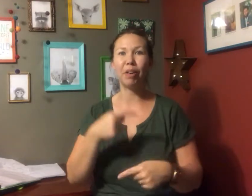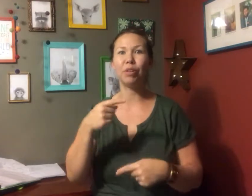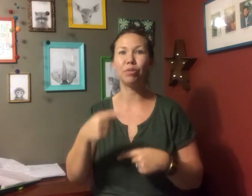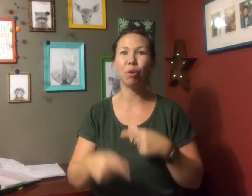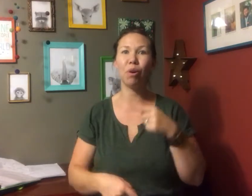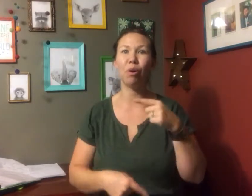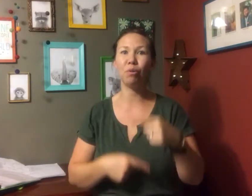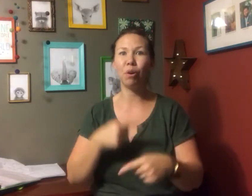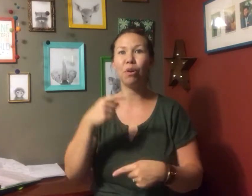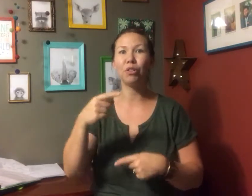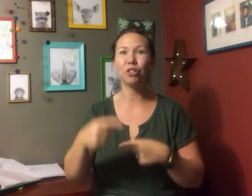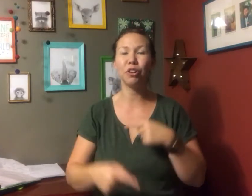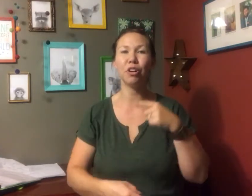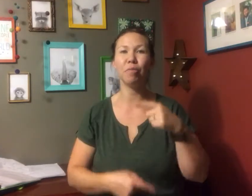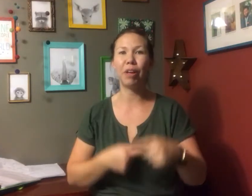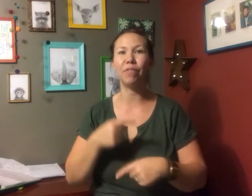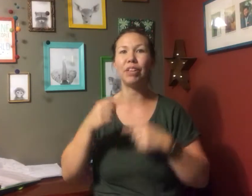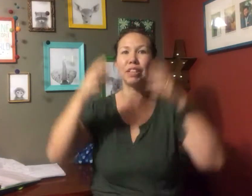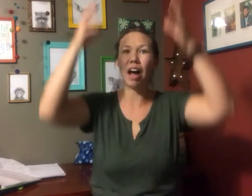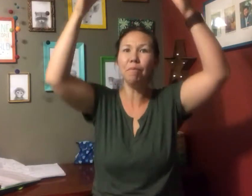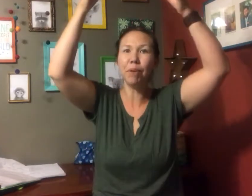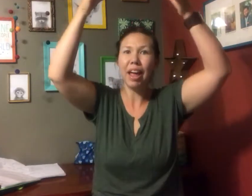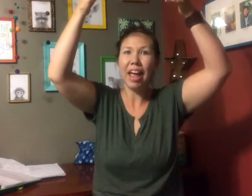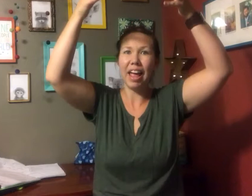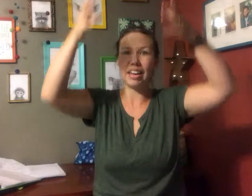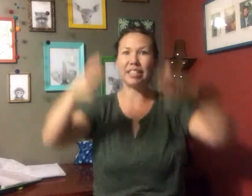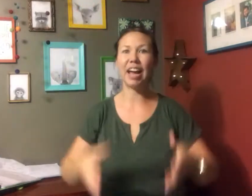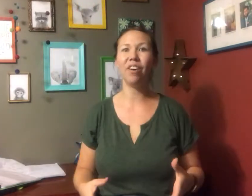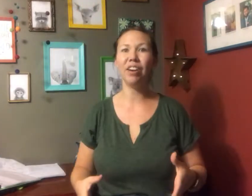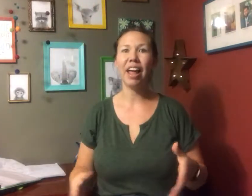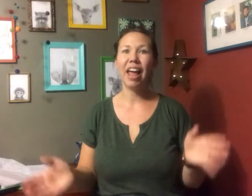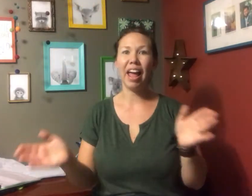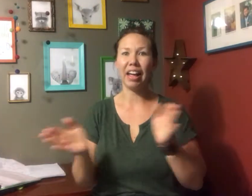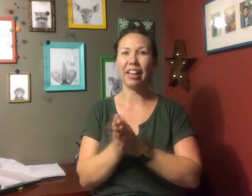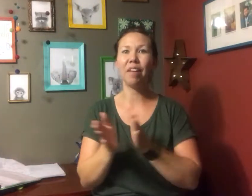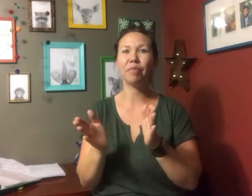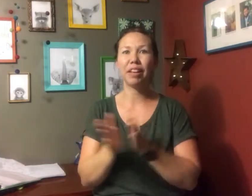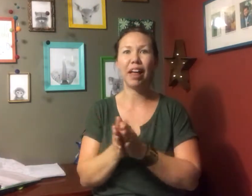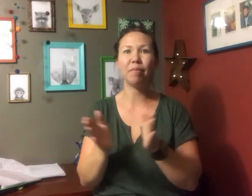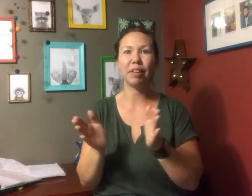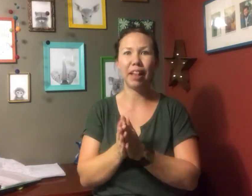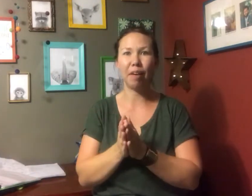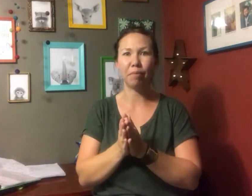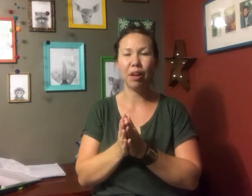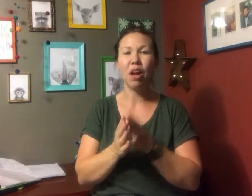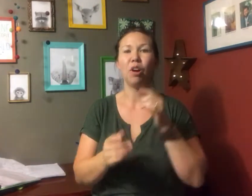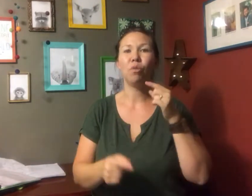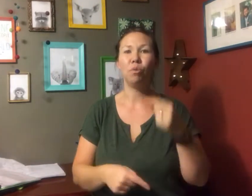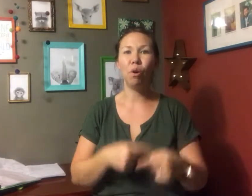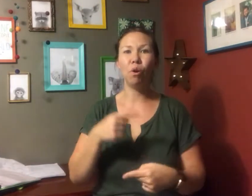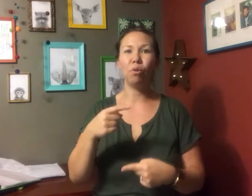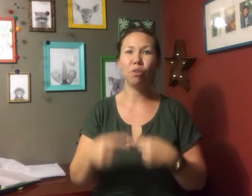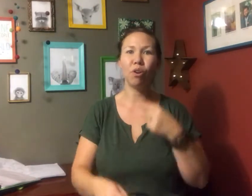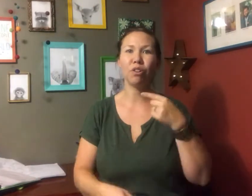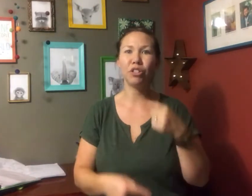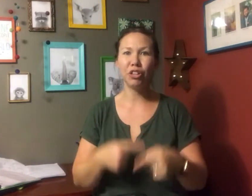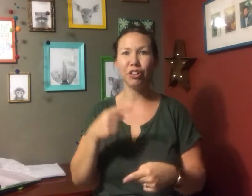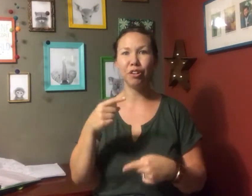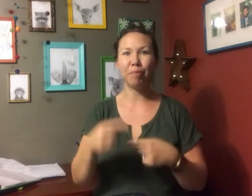babies. Roll, roll, sugar babies. Up and down and clap, clap, clap. Roll, roll, sugar